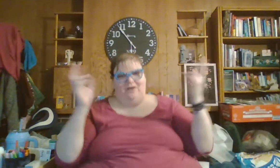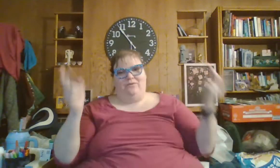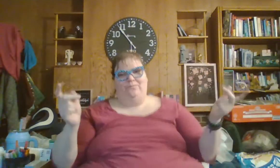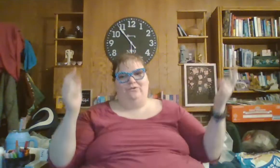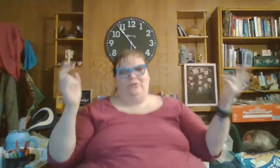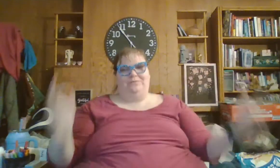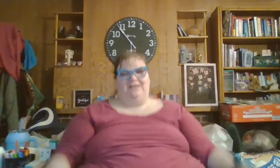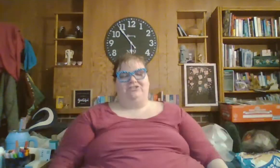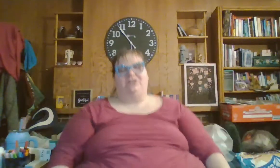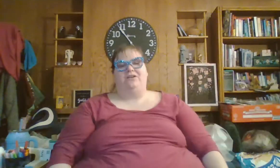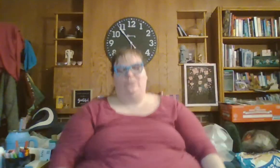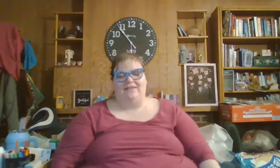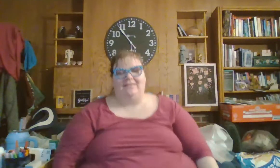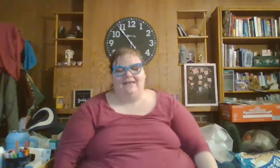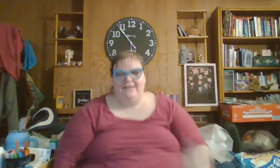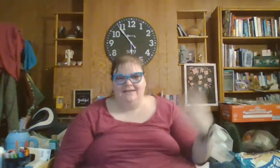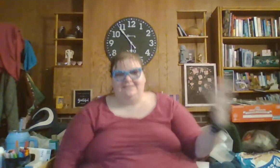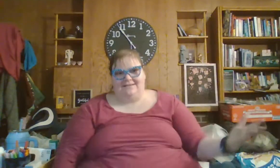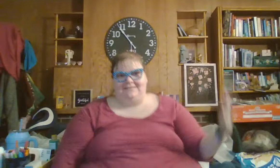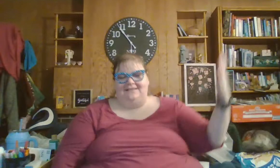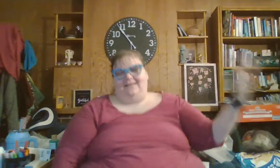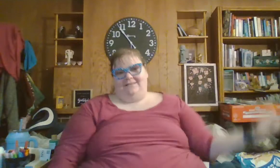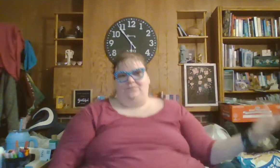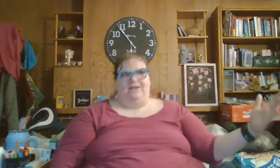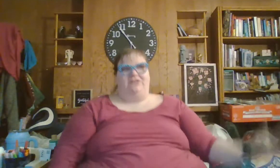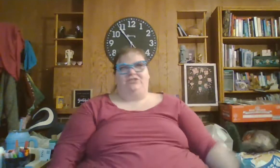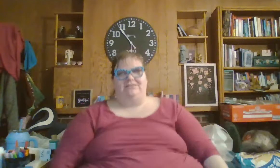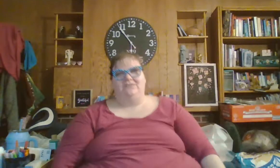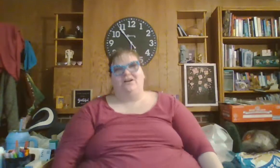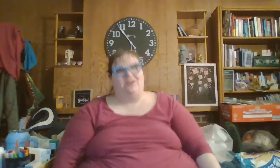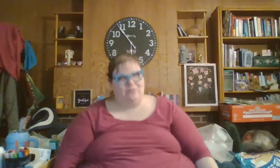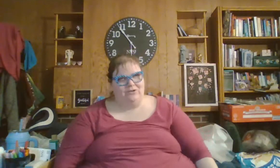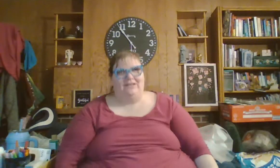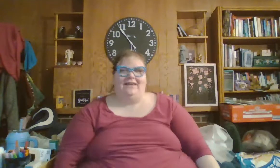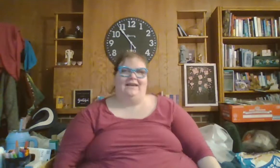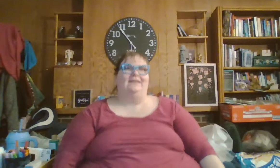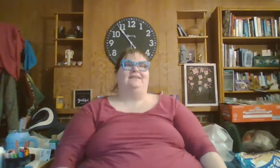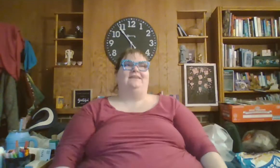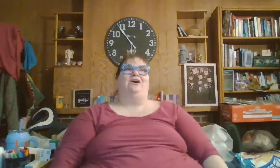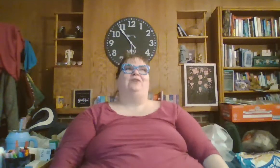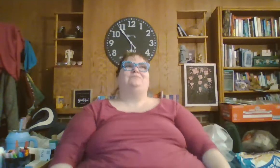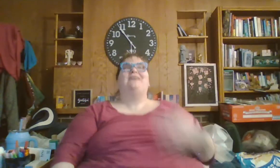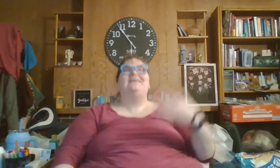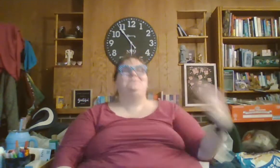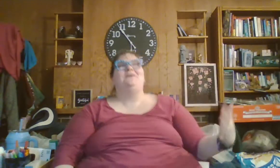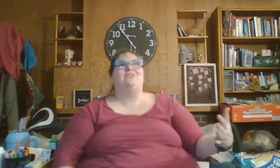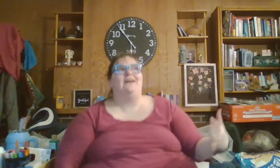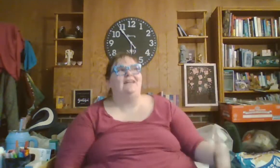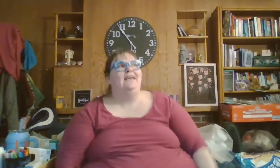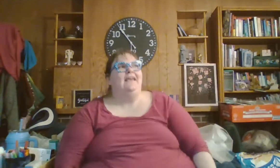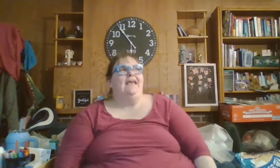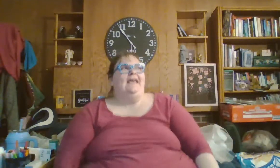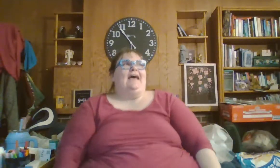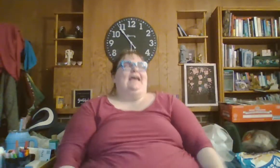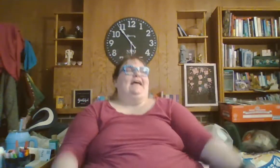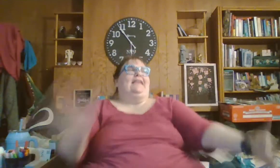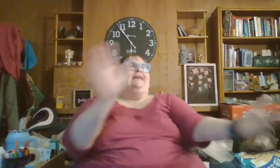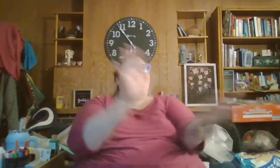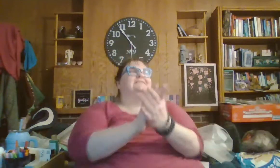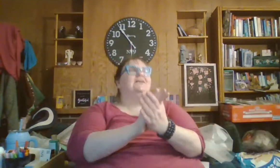a group session with Dusty last week, and she's incredible. And so that's been great. And so